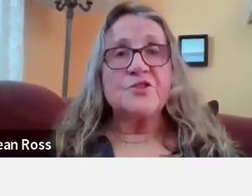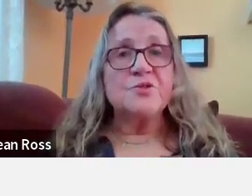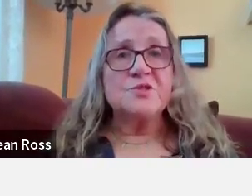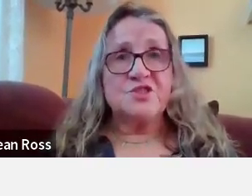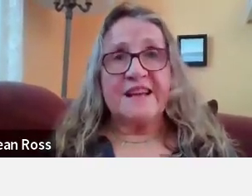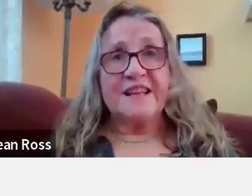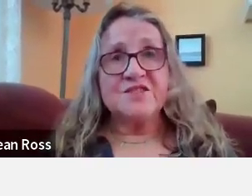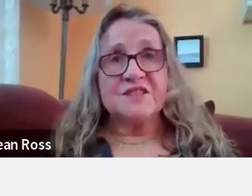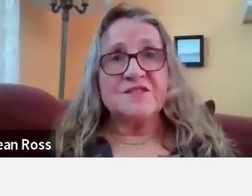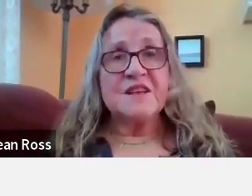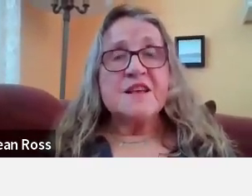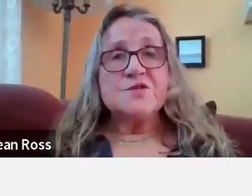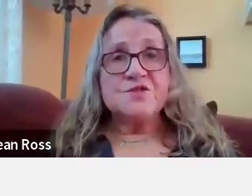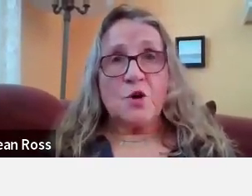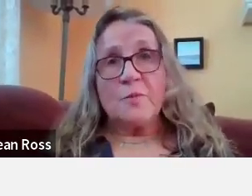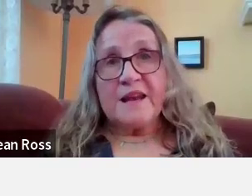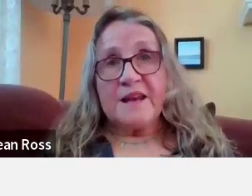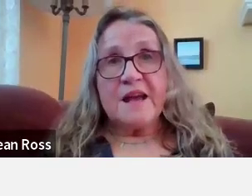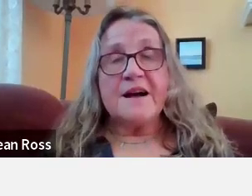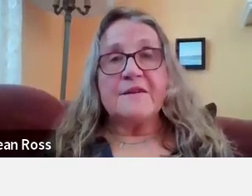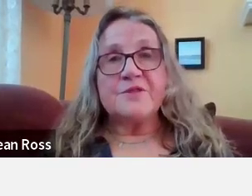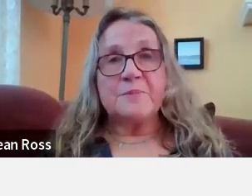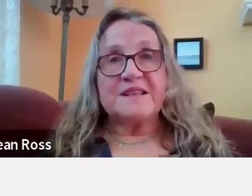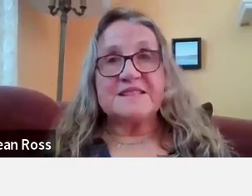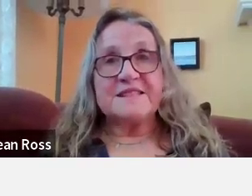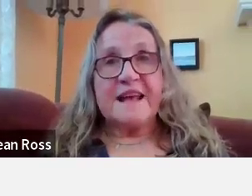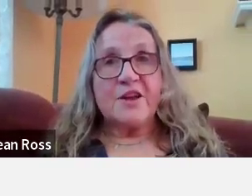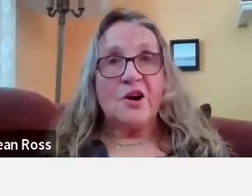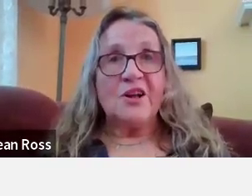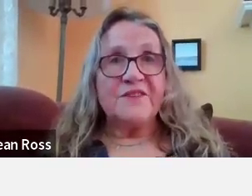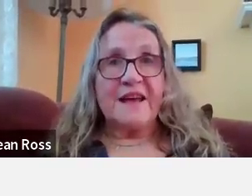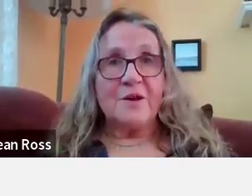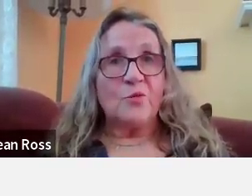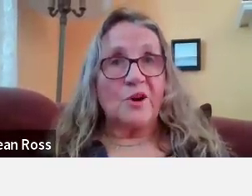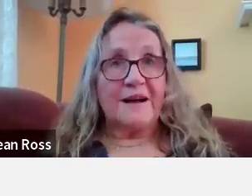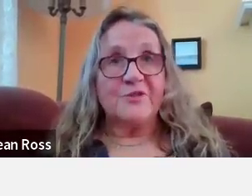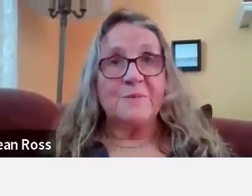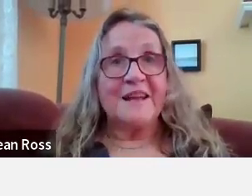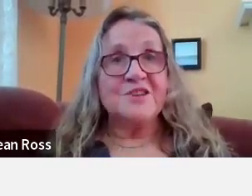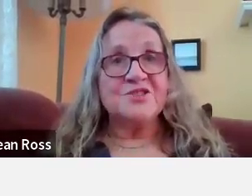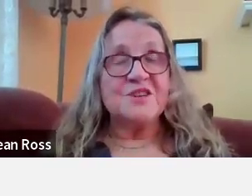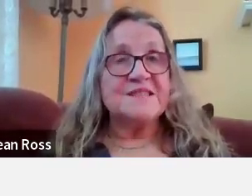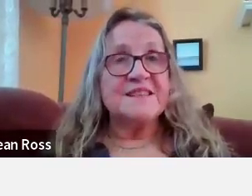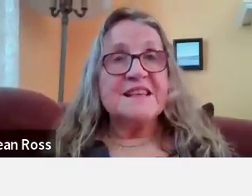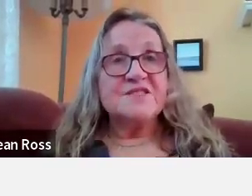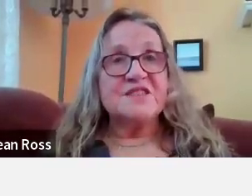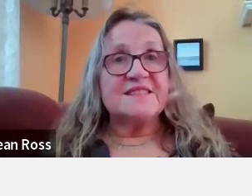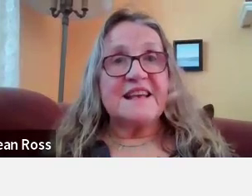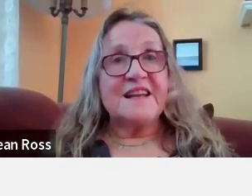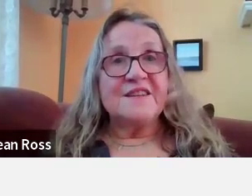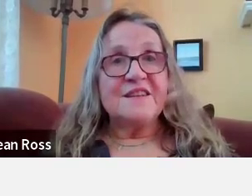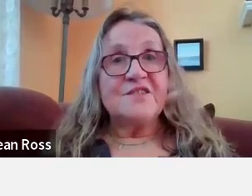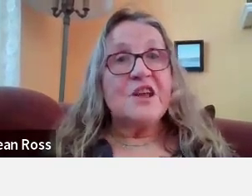having huge challenges, so many of the places that I called that were covered by insurance